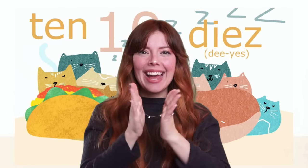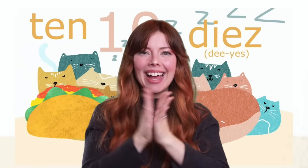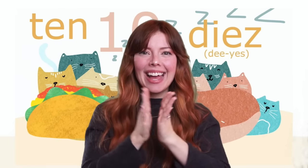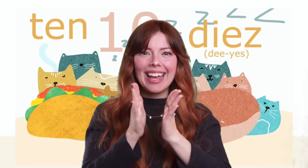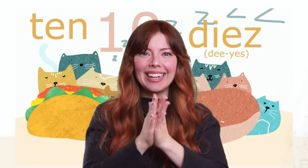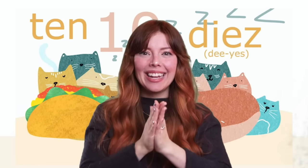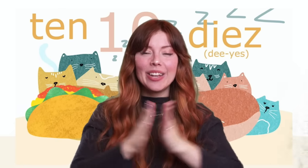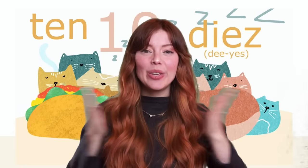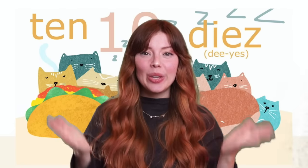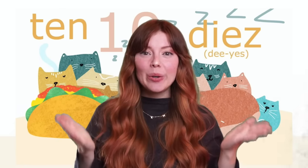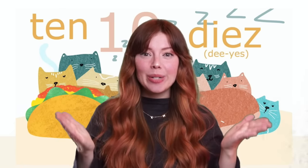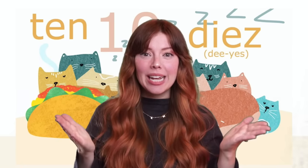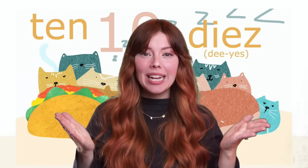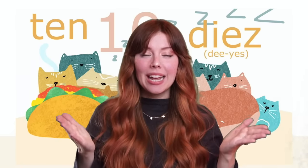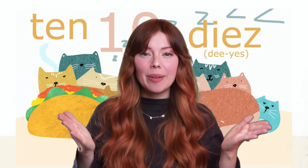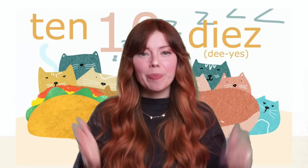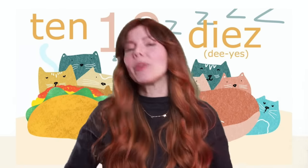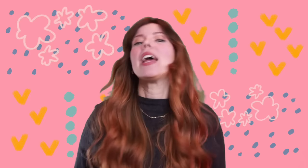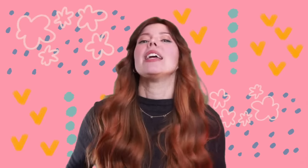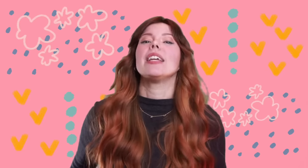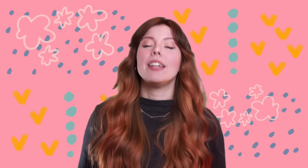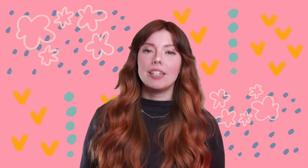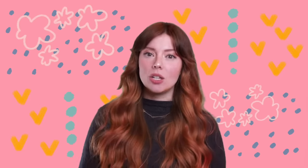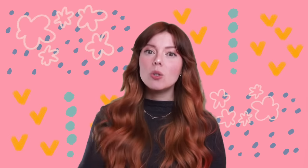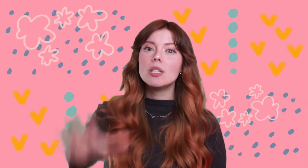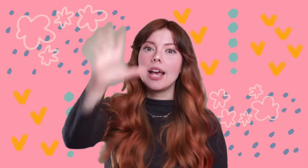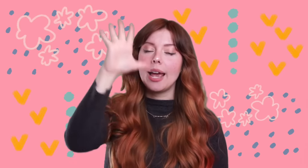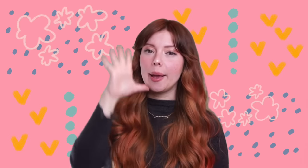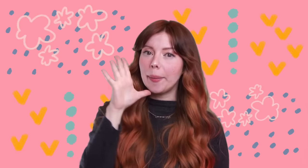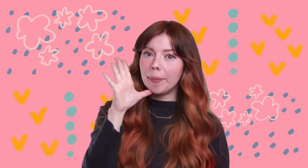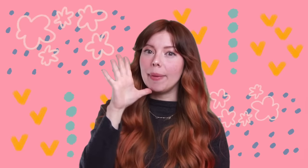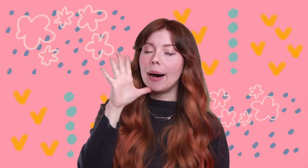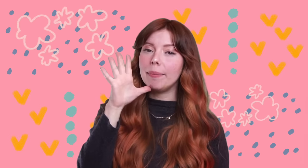Yay! You did it. Can you say, Mama?